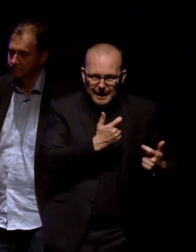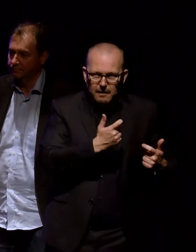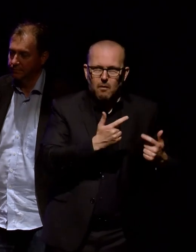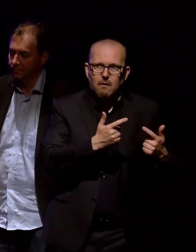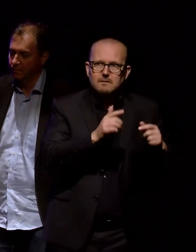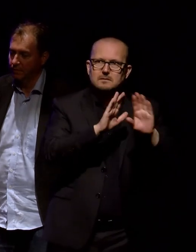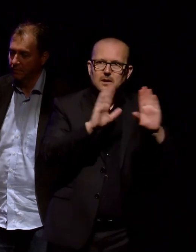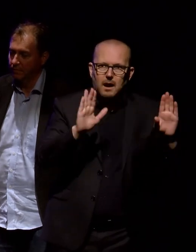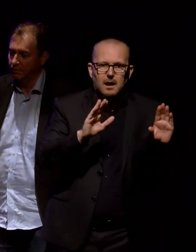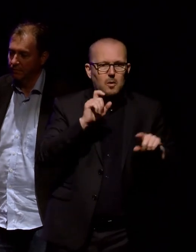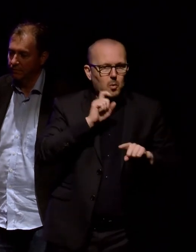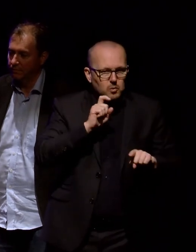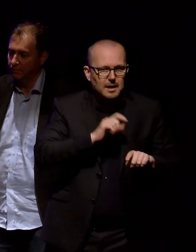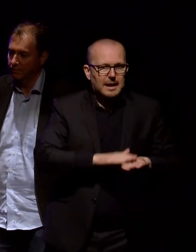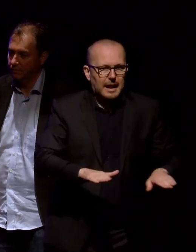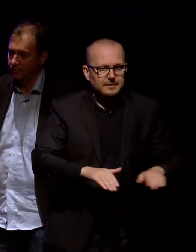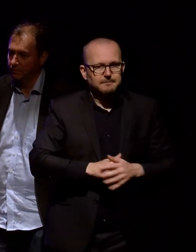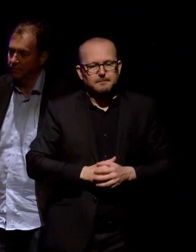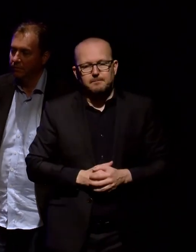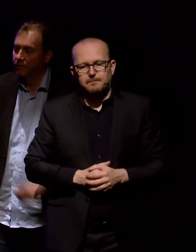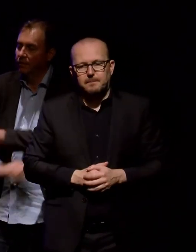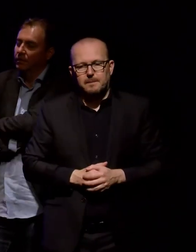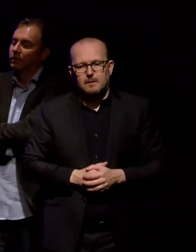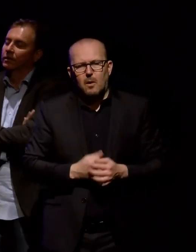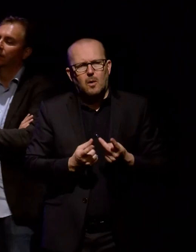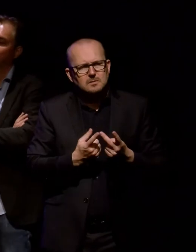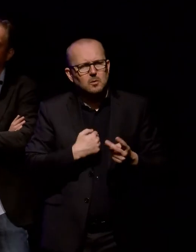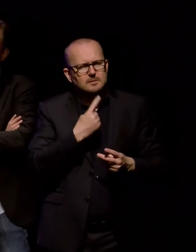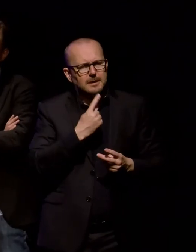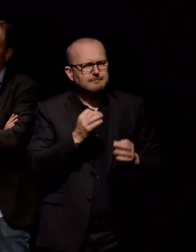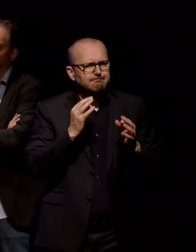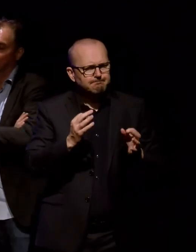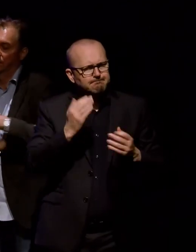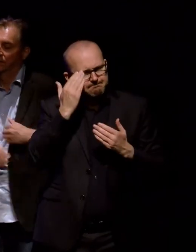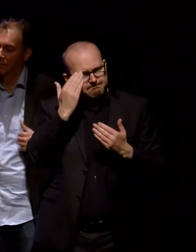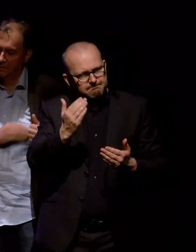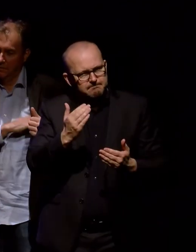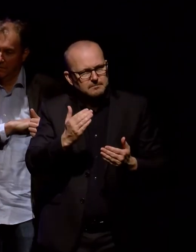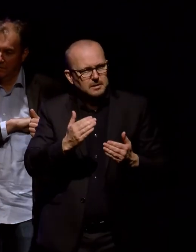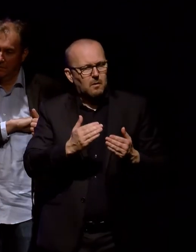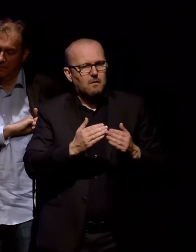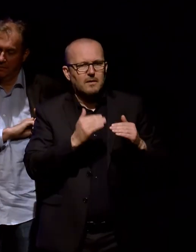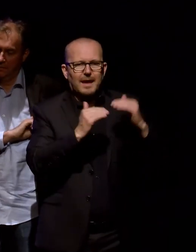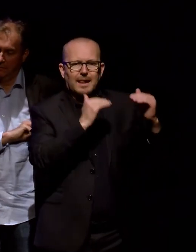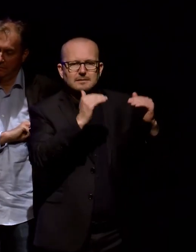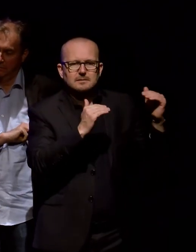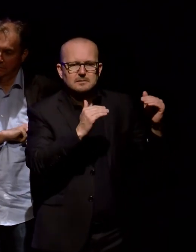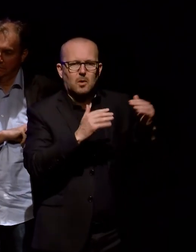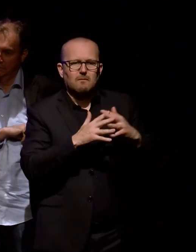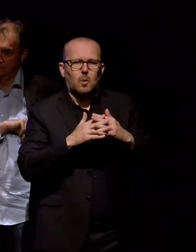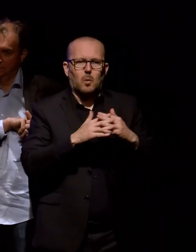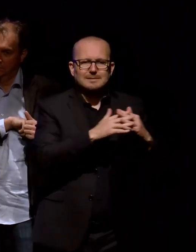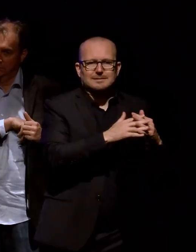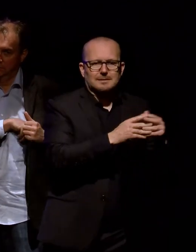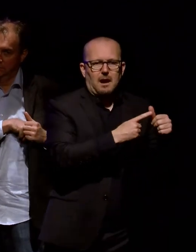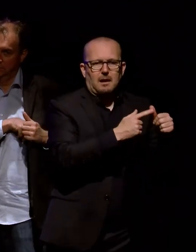land. I also want to say a special acknowledgement to the Kuninjku elders of Western Arnhem Land, of whose sacred